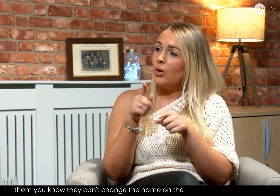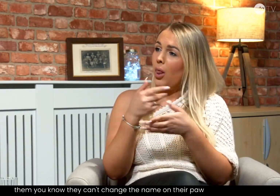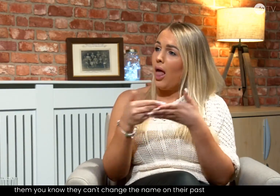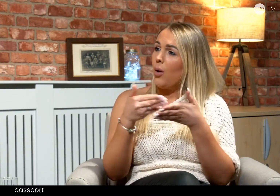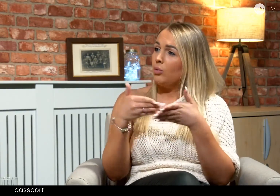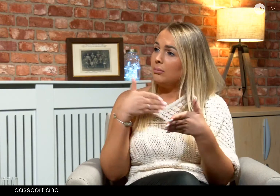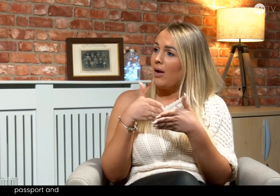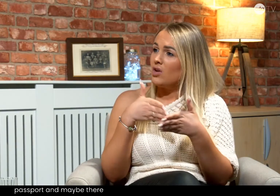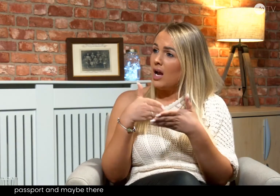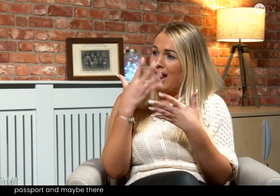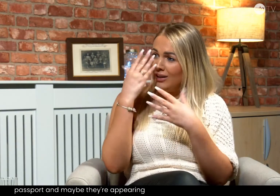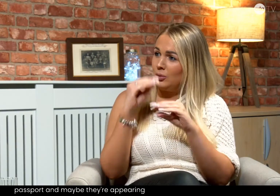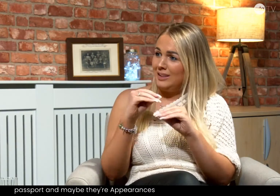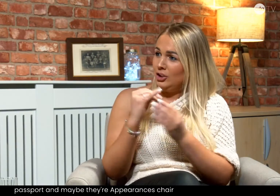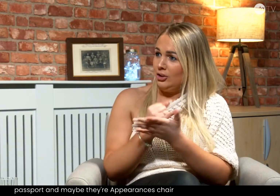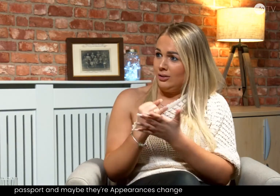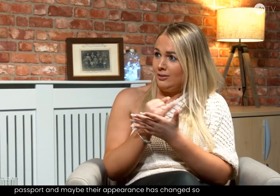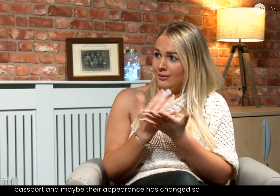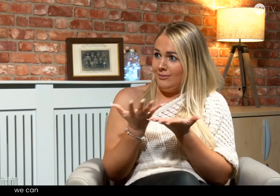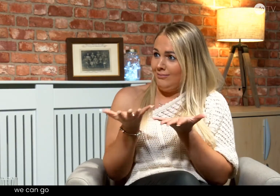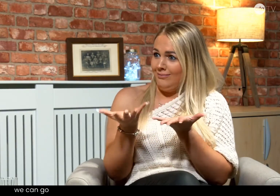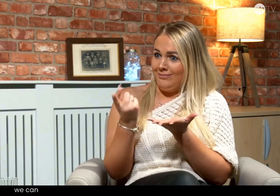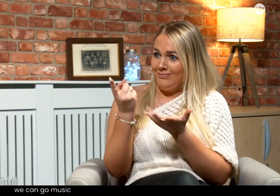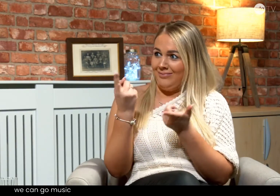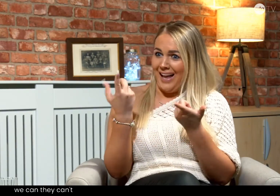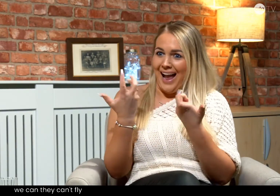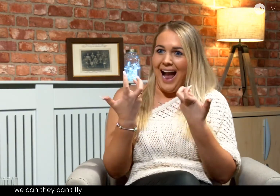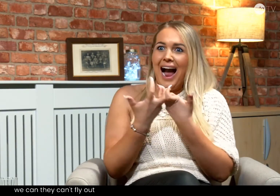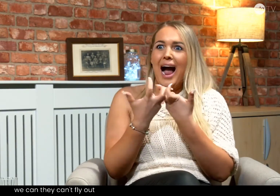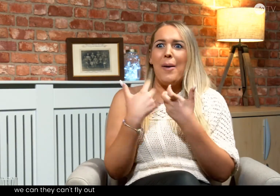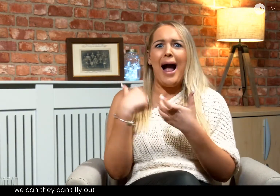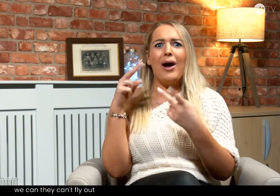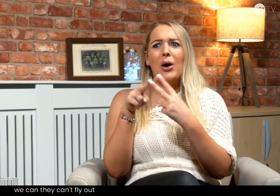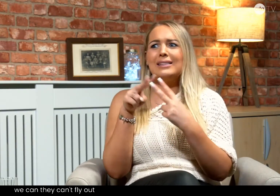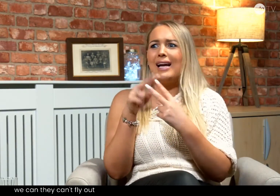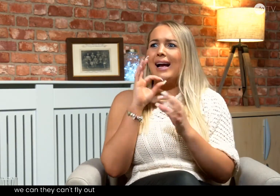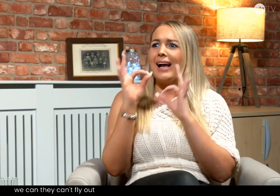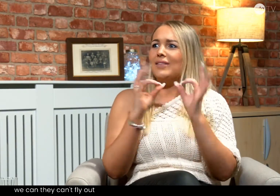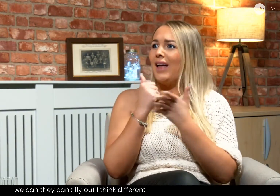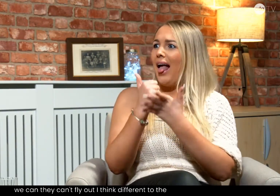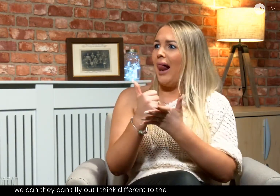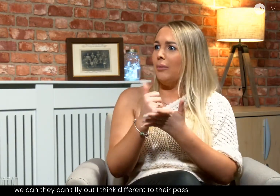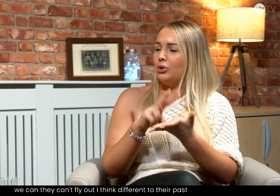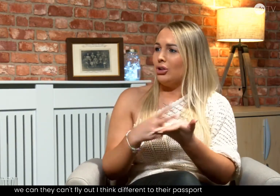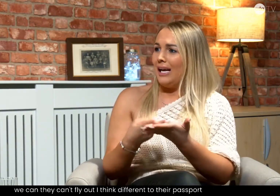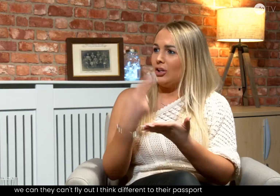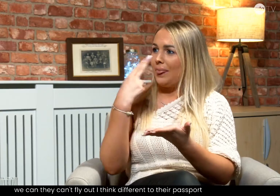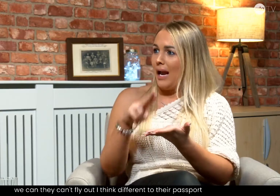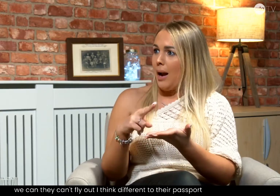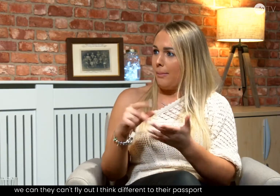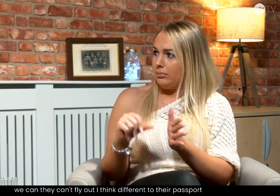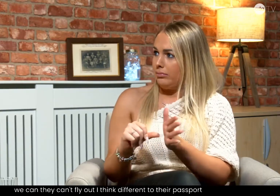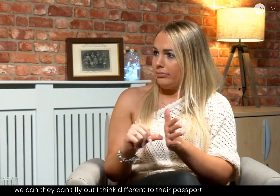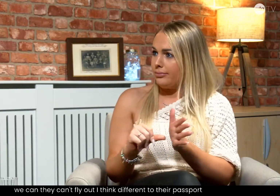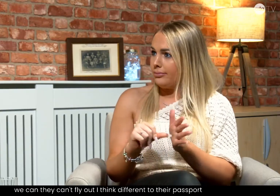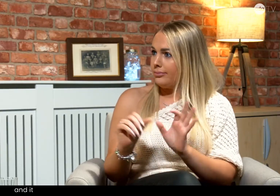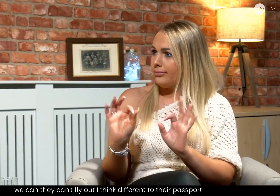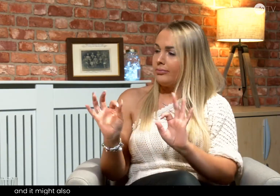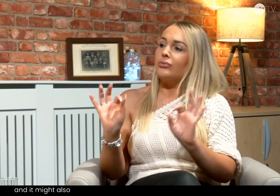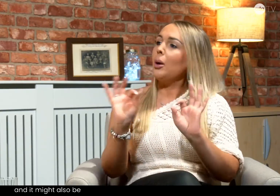changed, but it means they can't fly out anywhere because they look different to their passport. And it might also be that they're, you know, their language barrier as